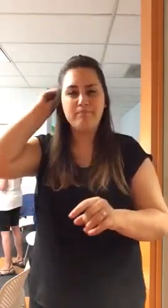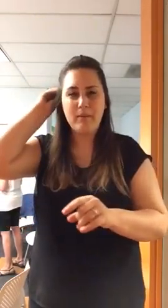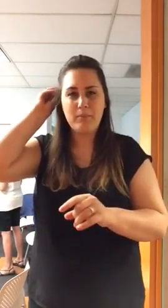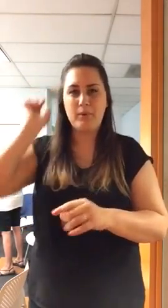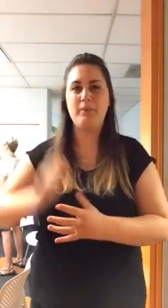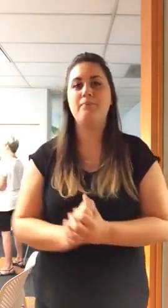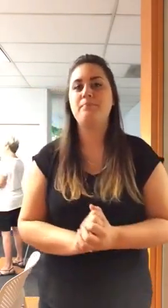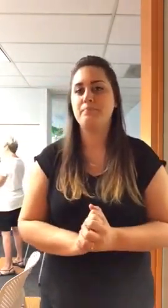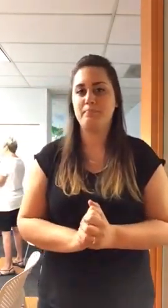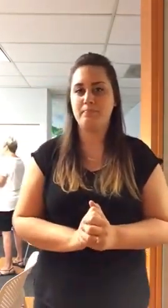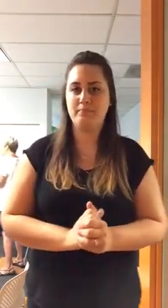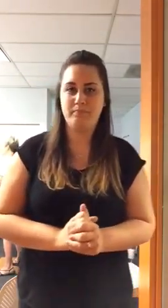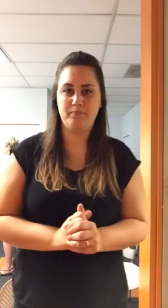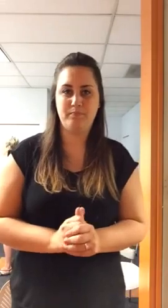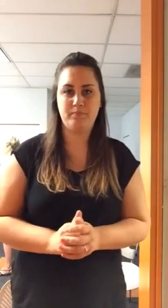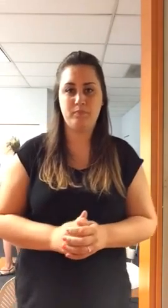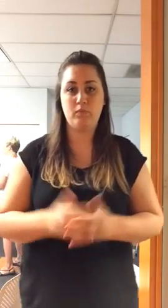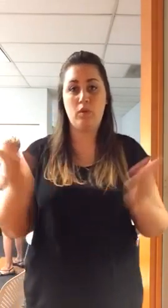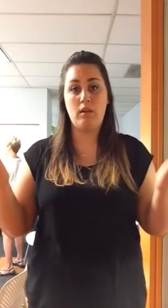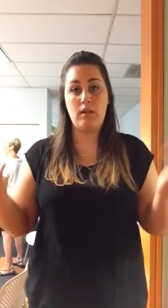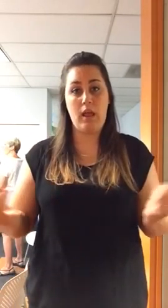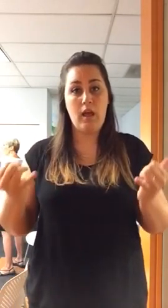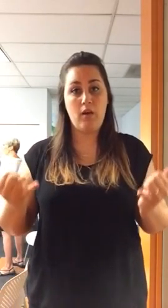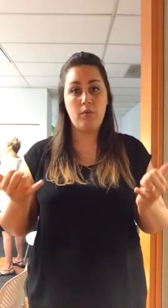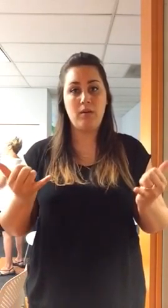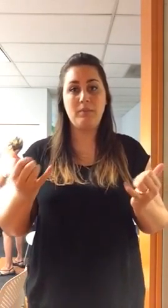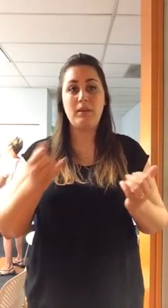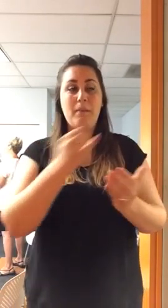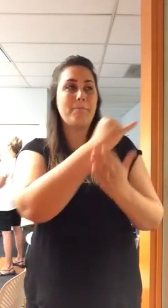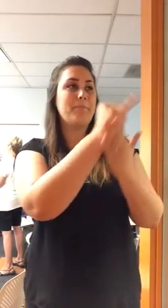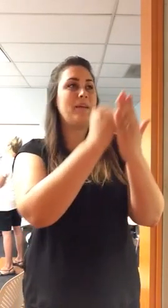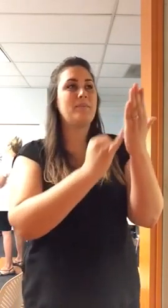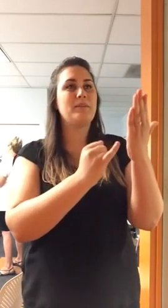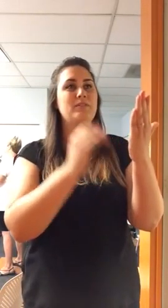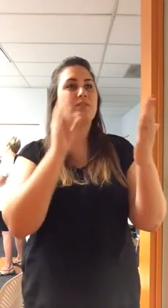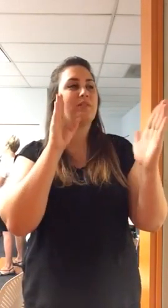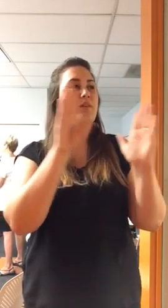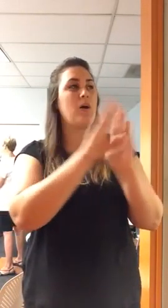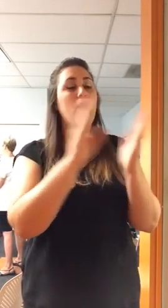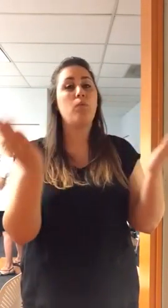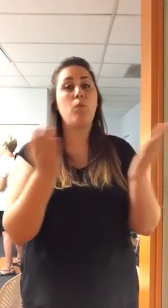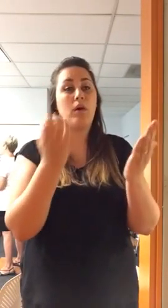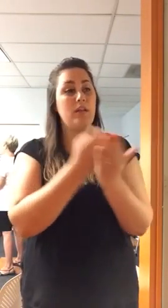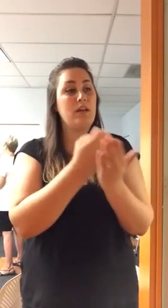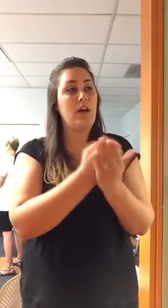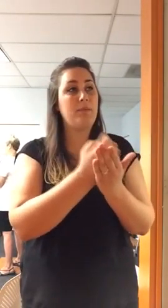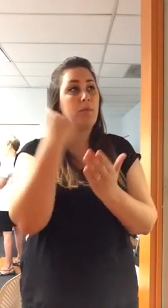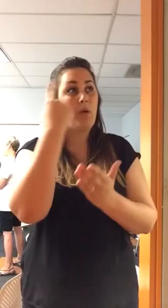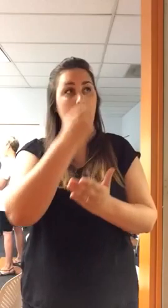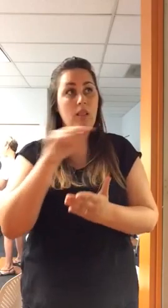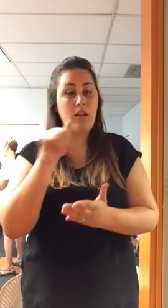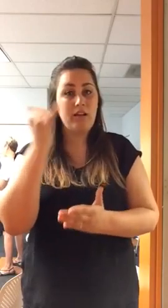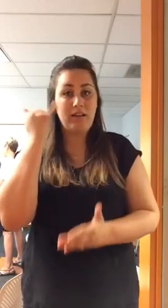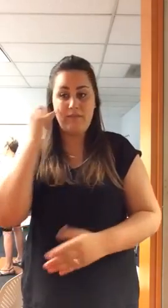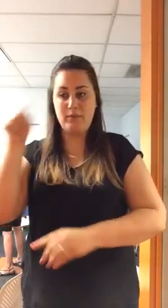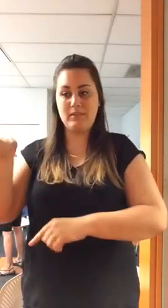here and there. All right? So what I'm going to do is I'm going to paint a picture of what an economy would look like if it was a laissez-faire economy, all the way down here. There was